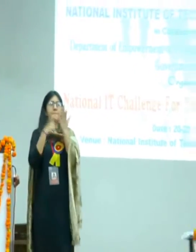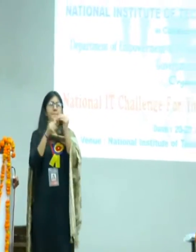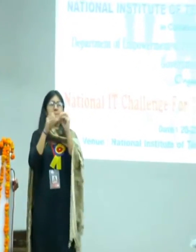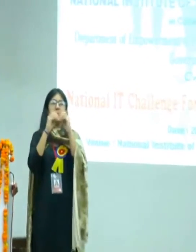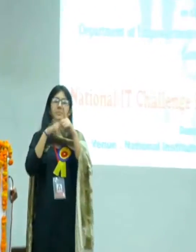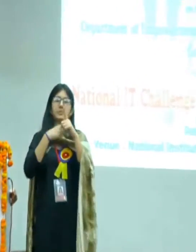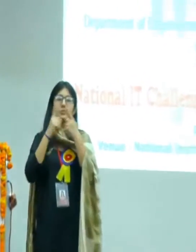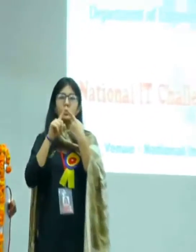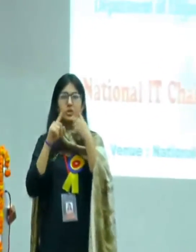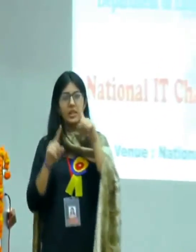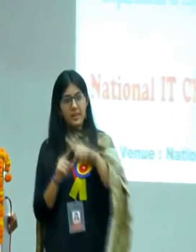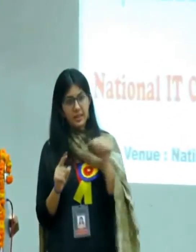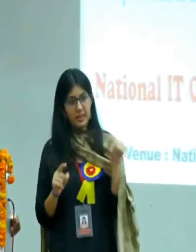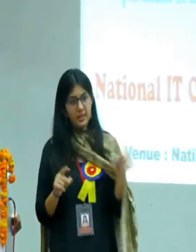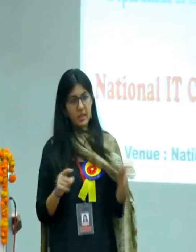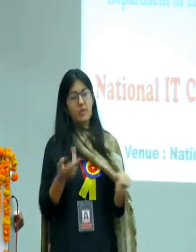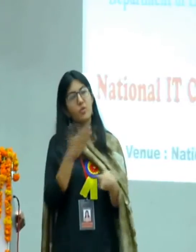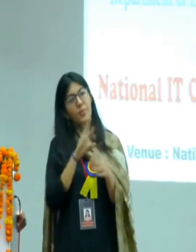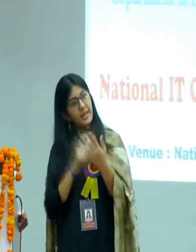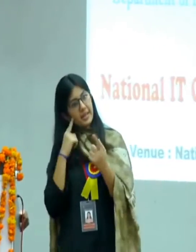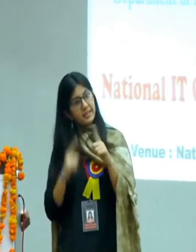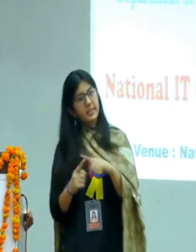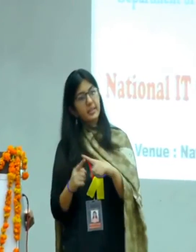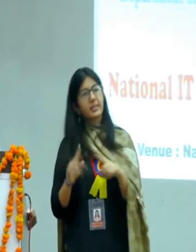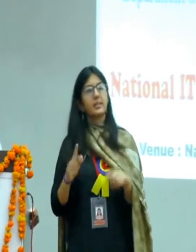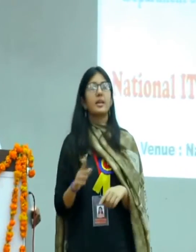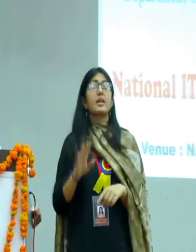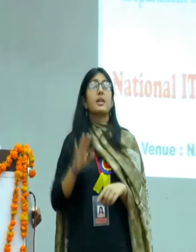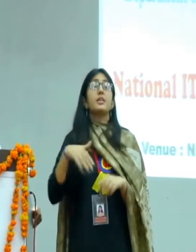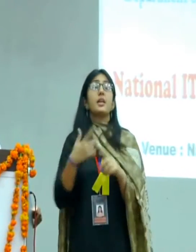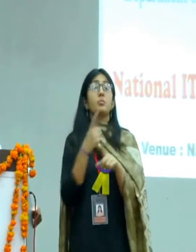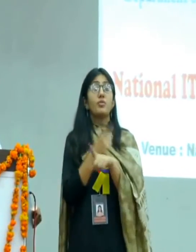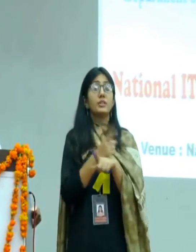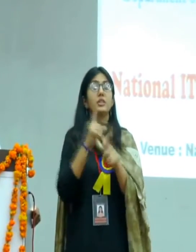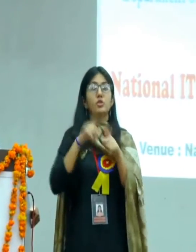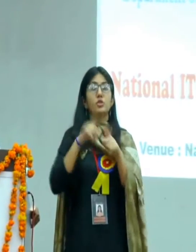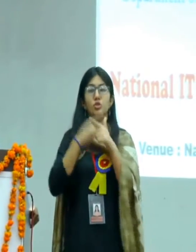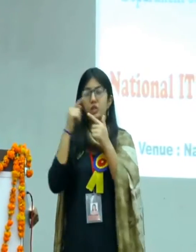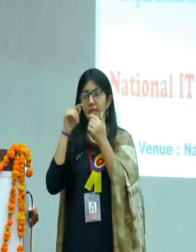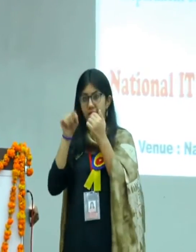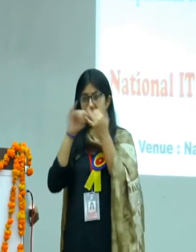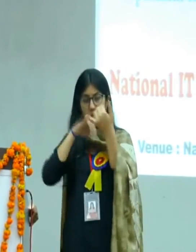RNC of NIT Kurukshetra, Professor J.S. Lathar